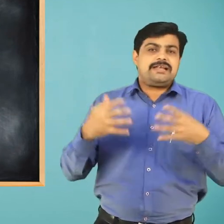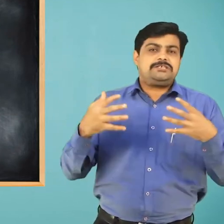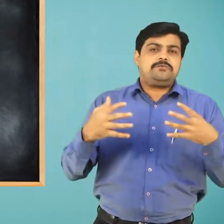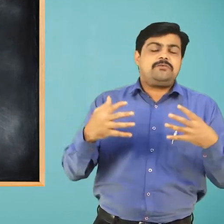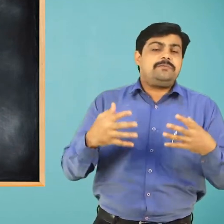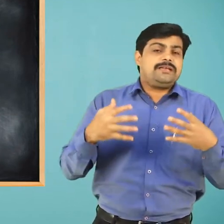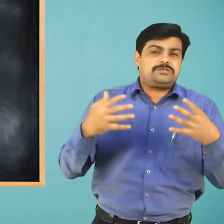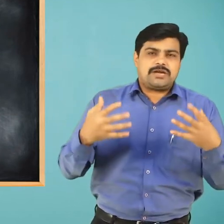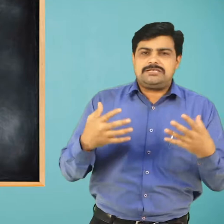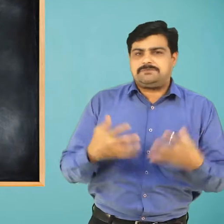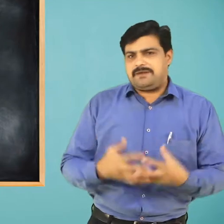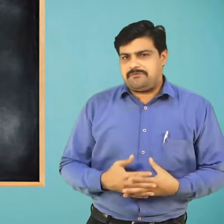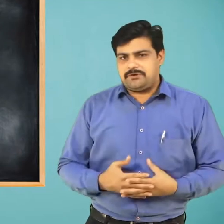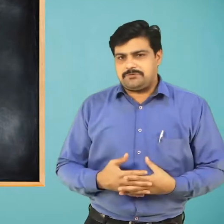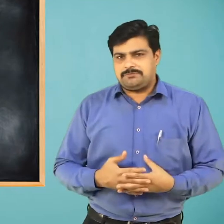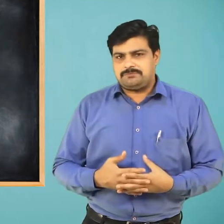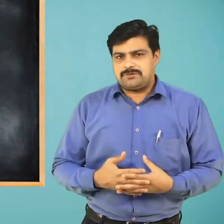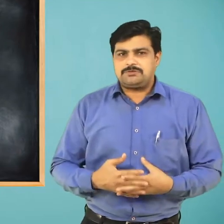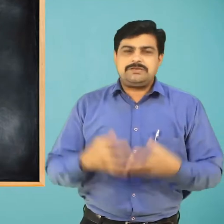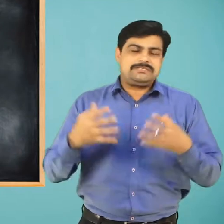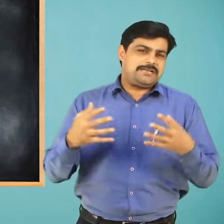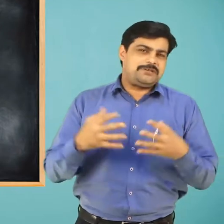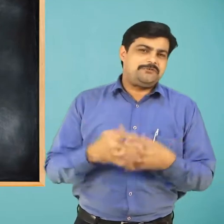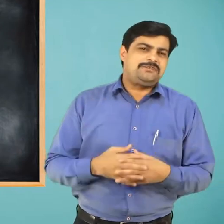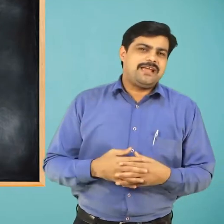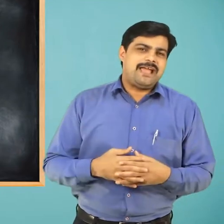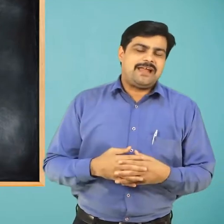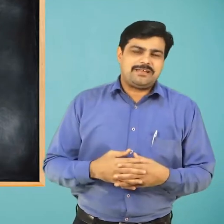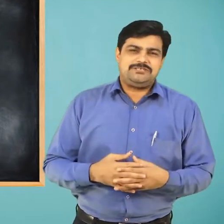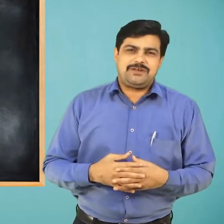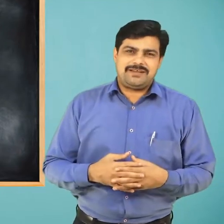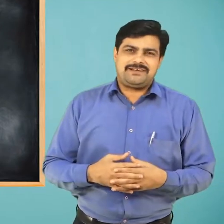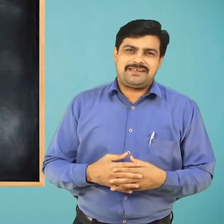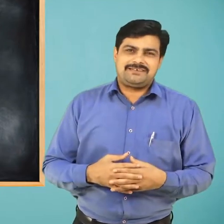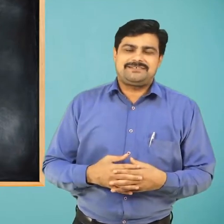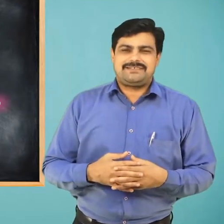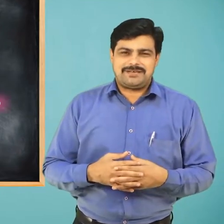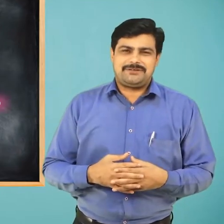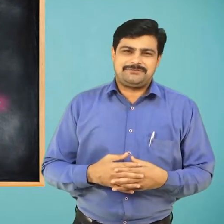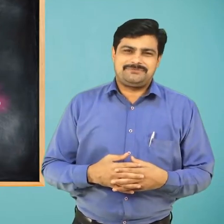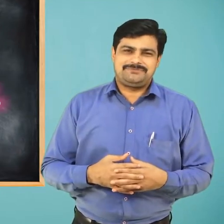narration will be a child's play for you. So stay tuned and enjoy learning. Thank you.